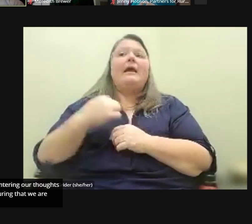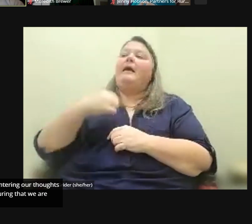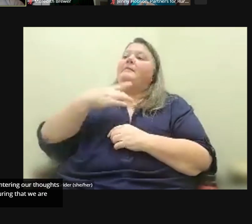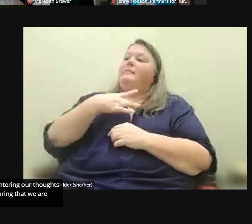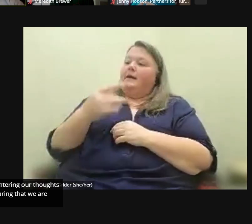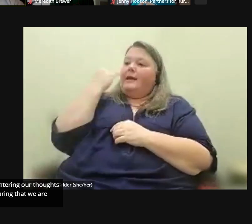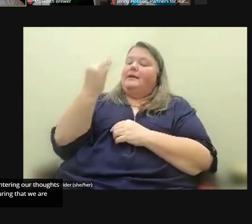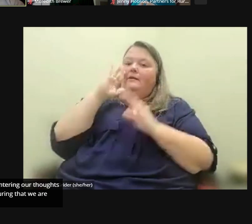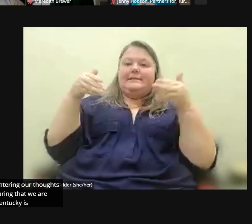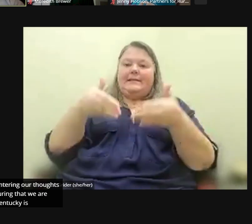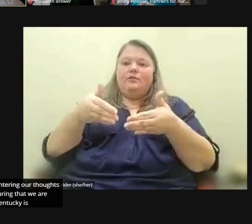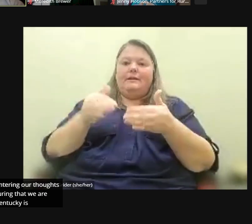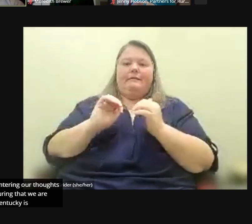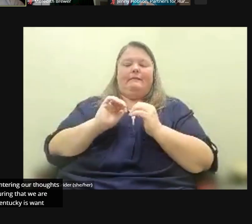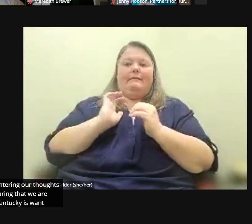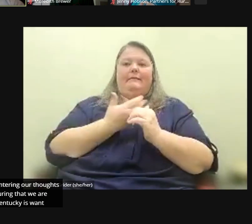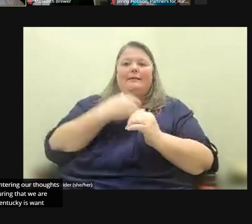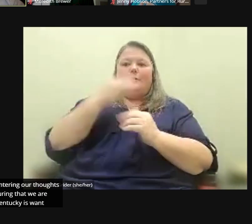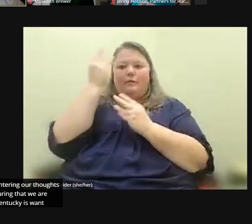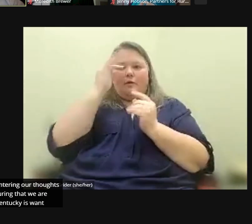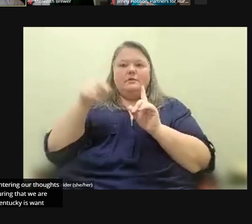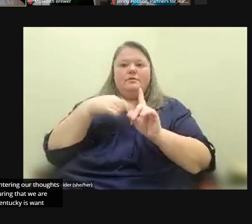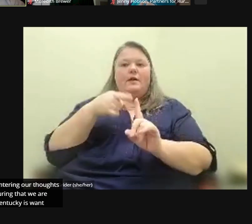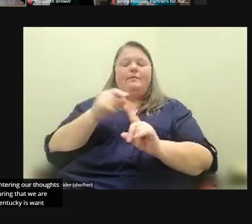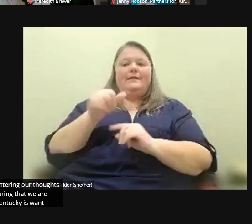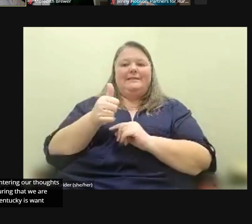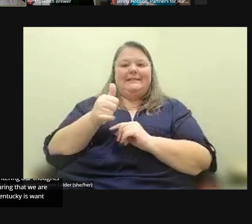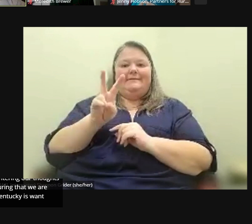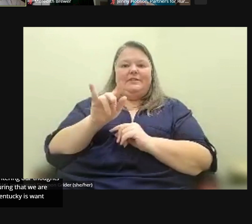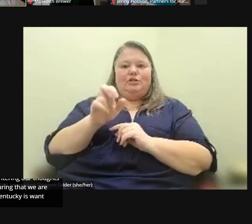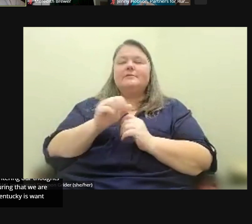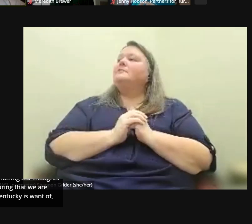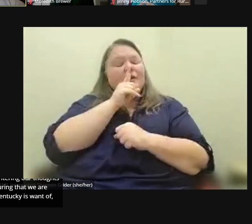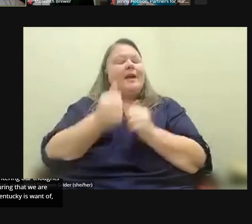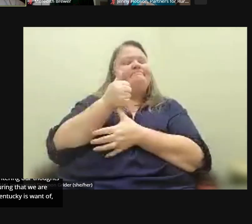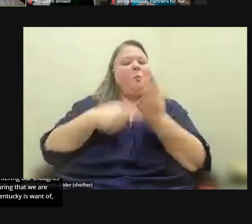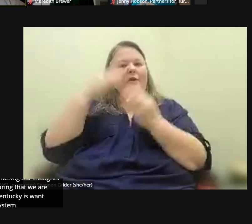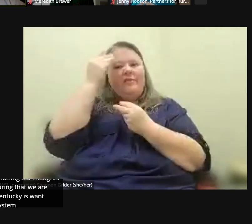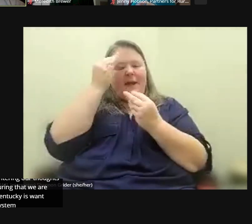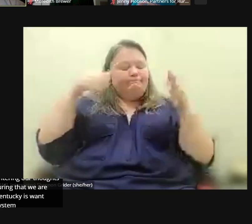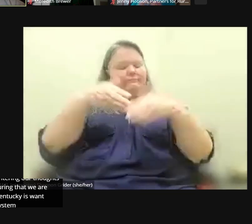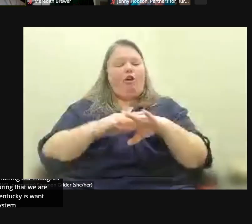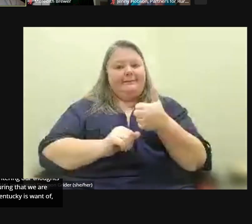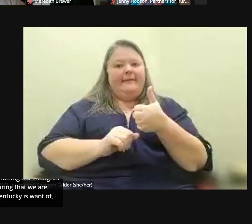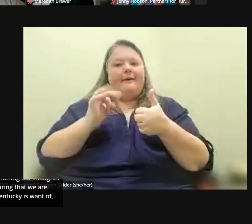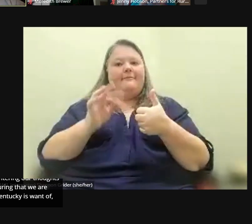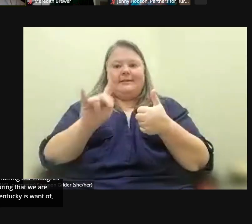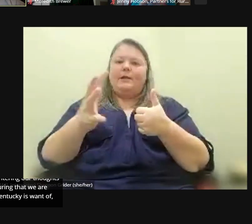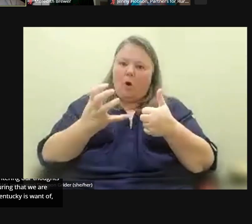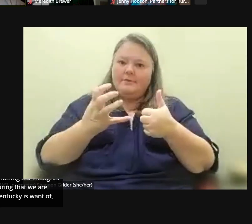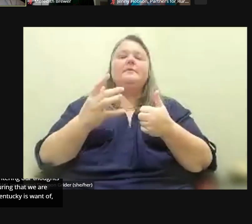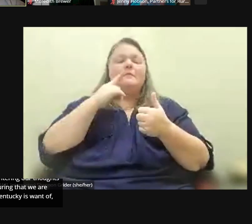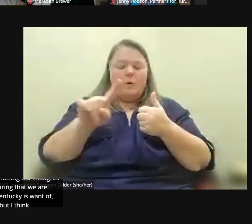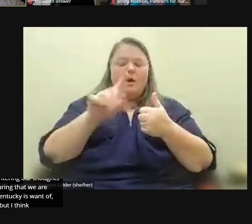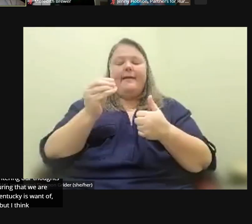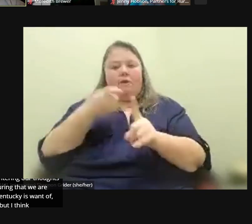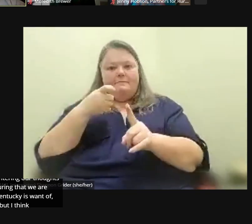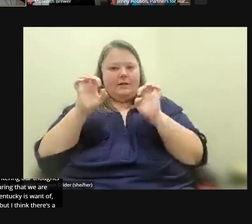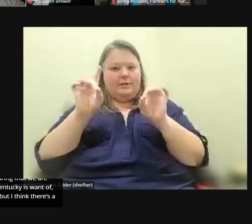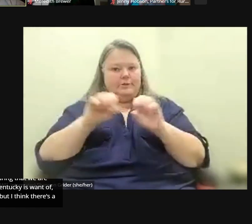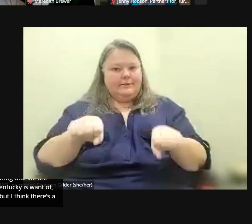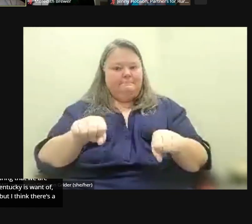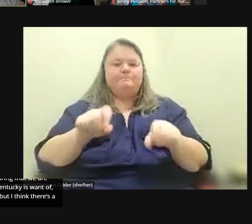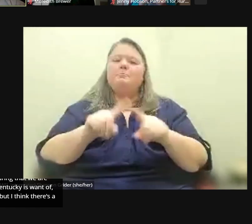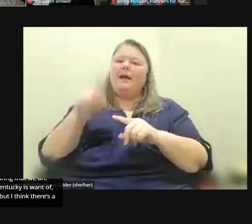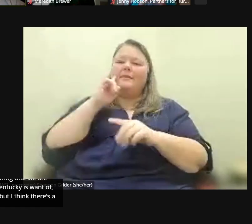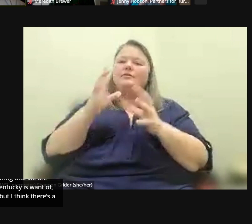Kentuckians want of and for our education system. But I think there's a lot of room for conversation, and